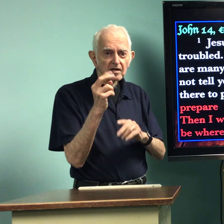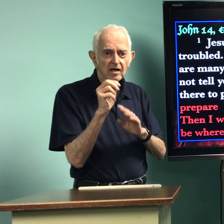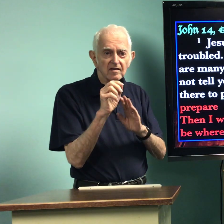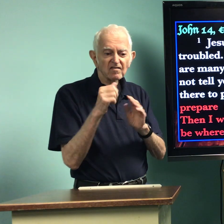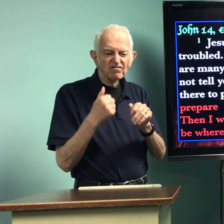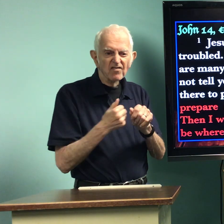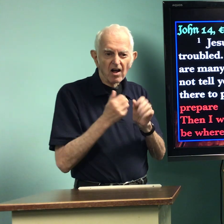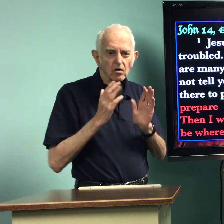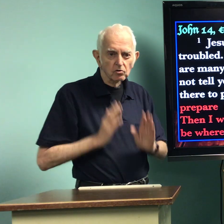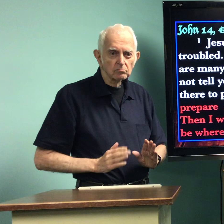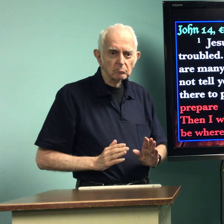12 followers.